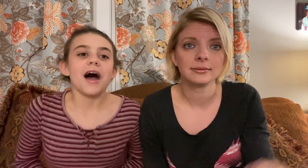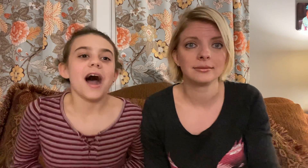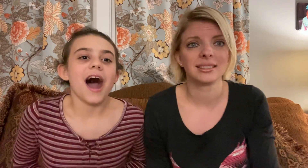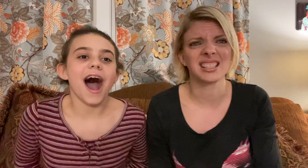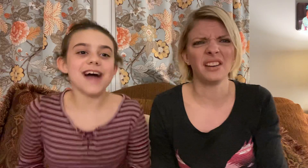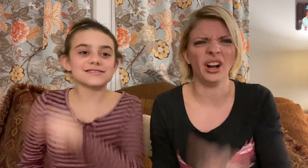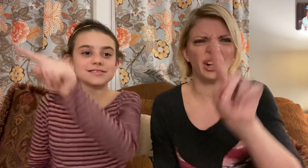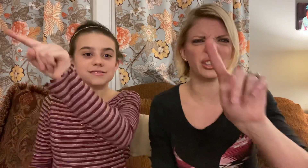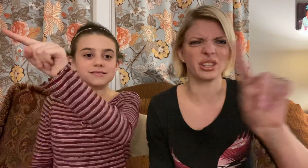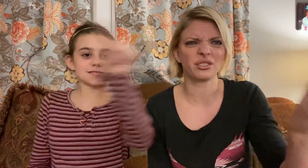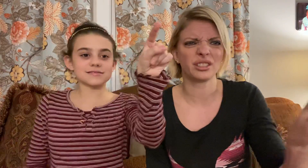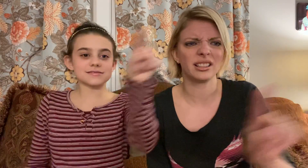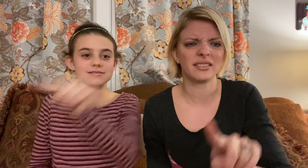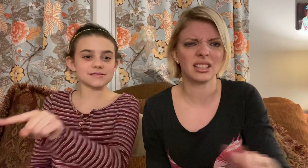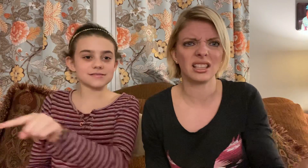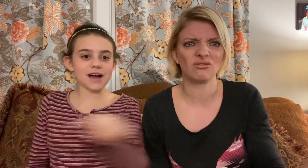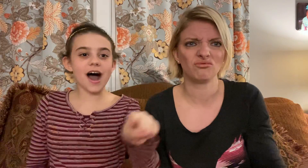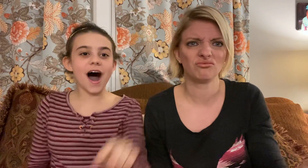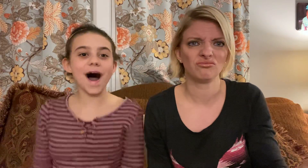it's kind of hard to do when you're left-handed.